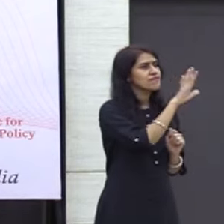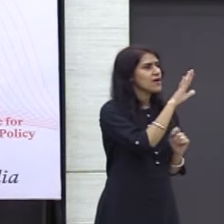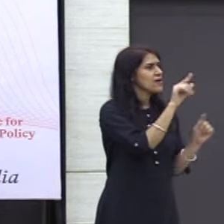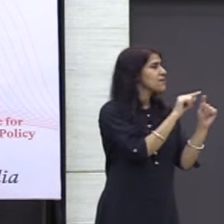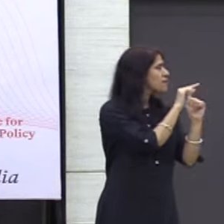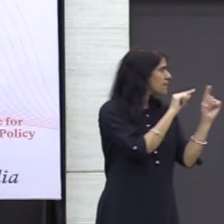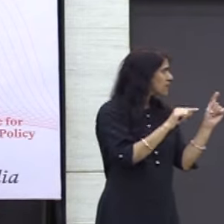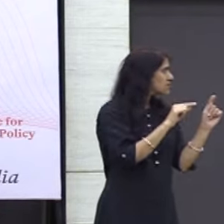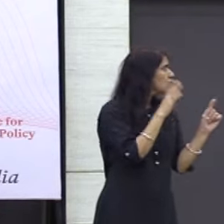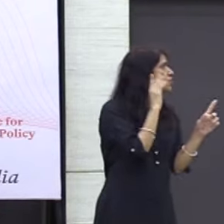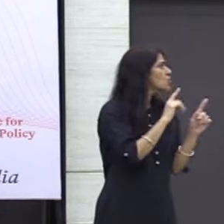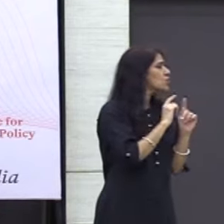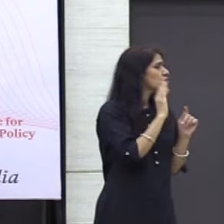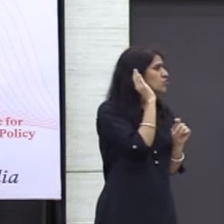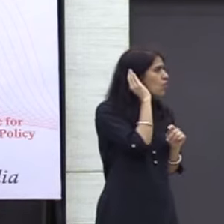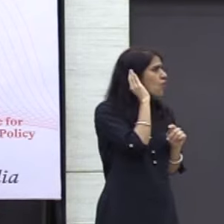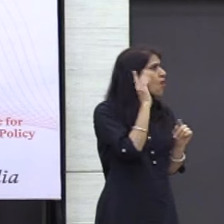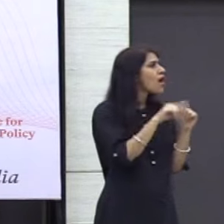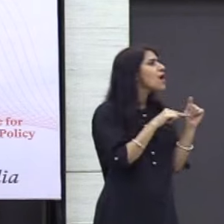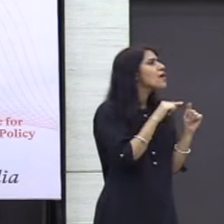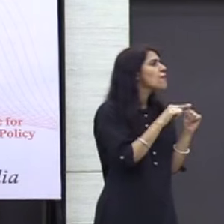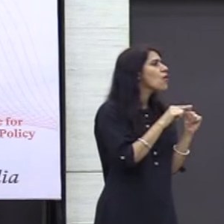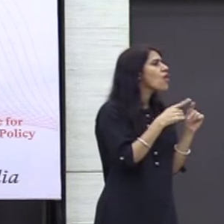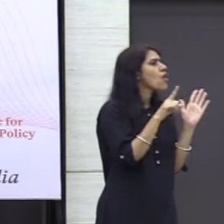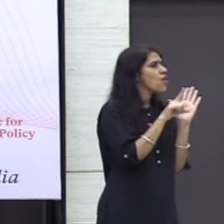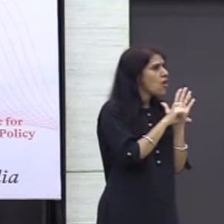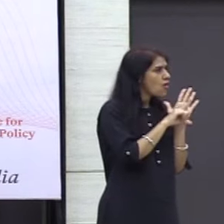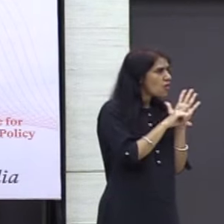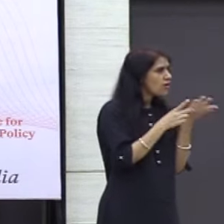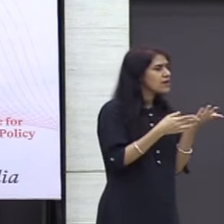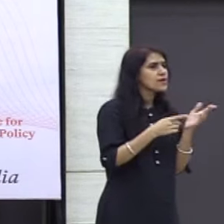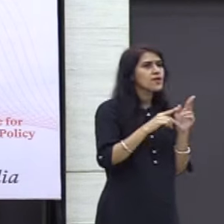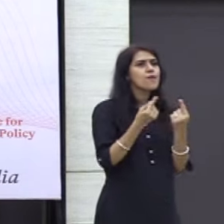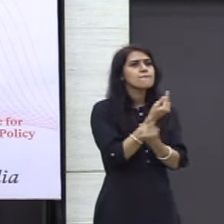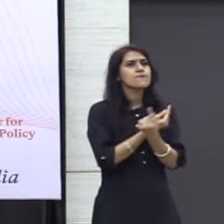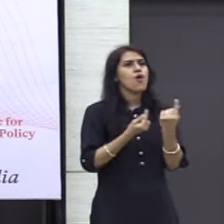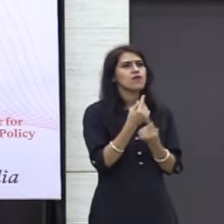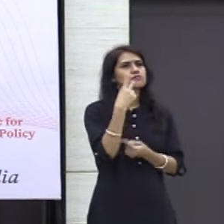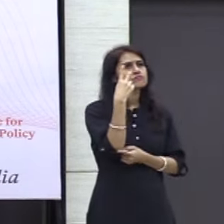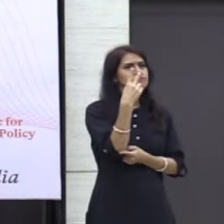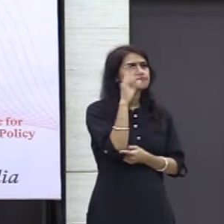75% of the news is only about law and politics.